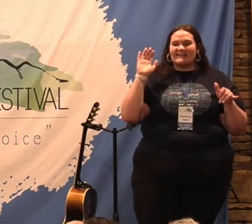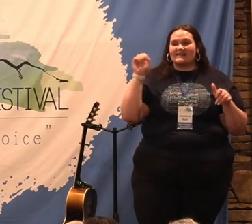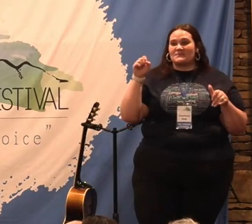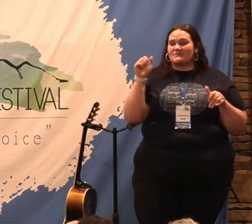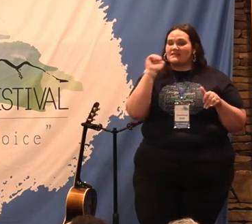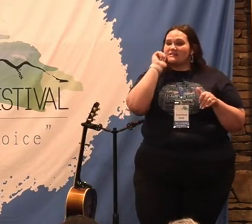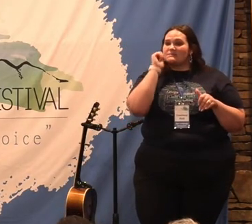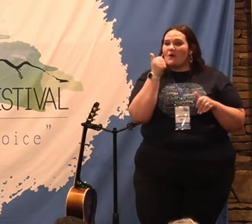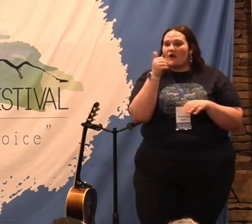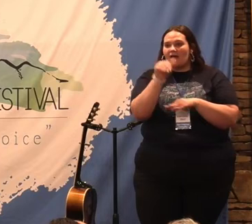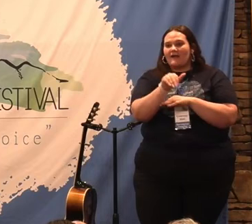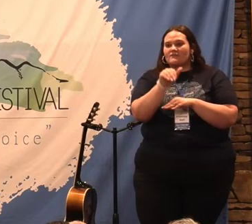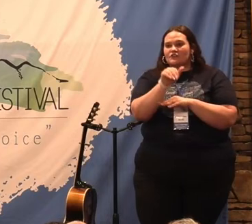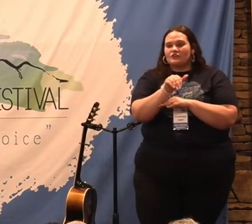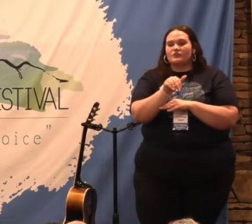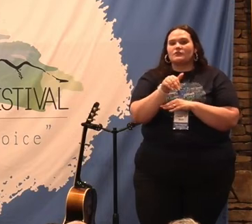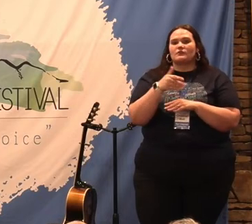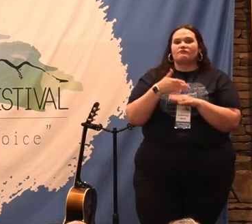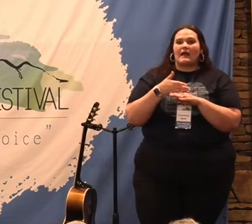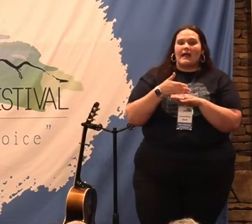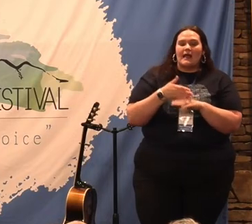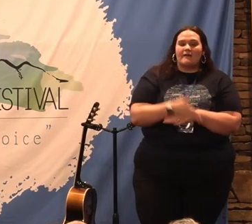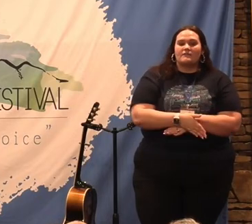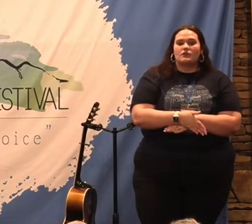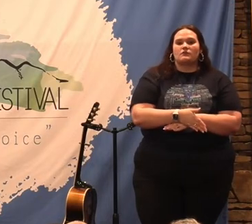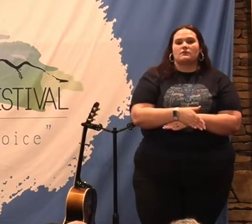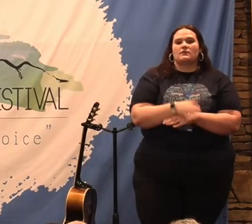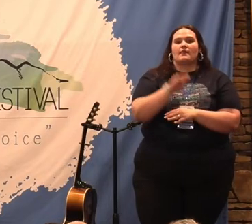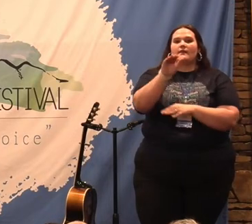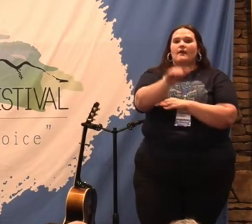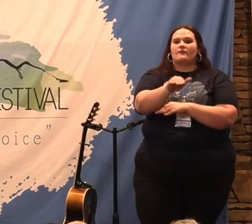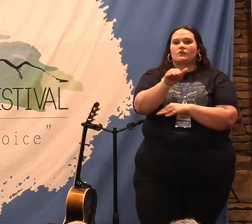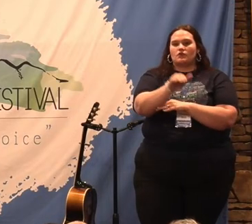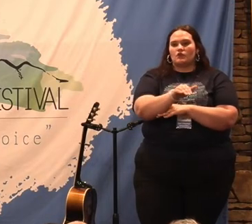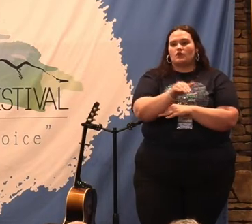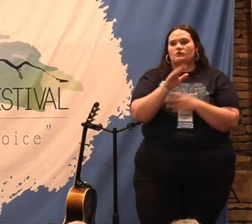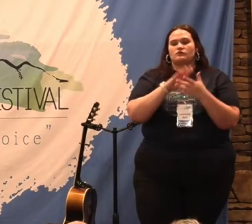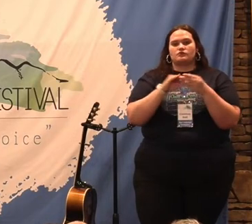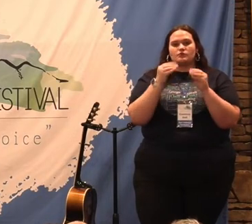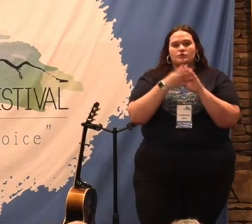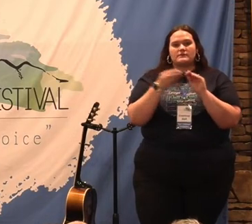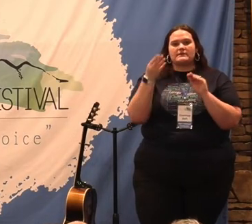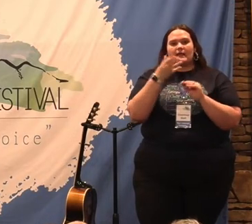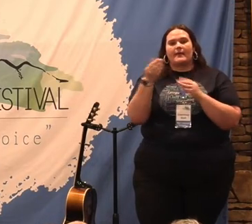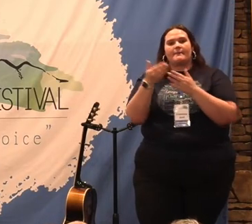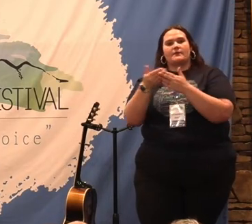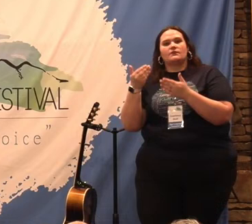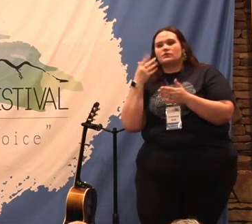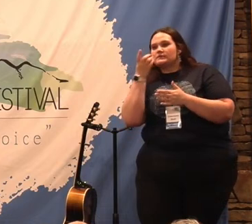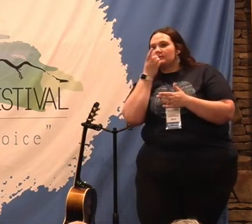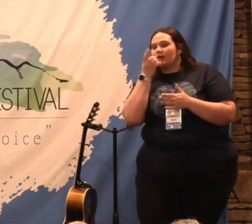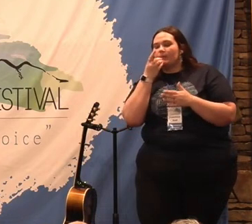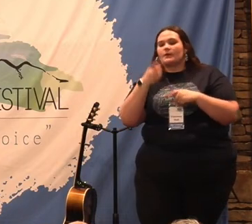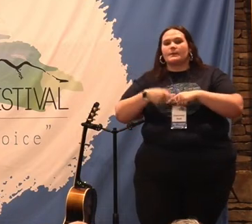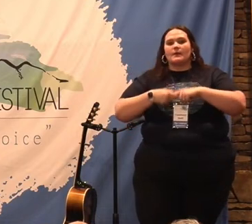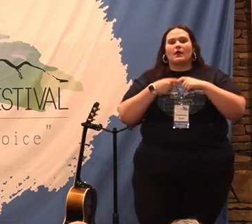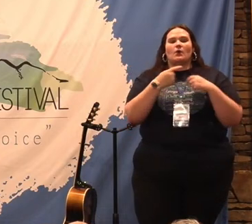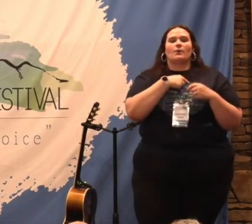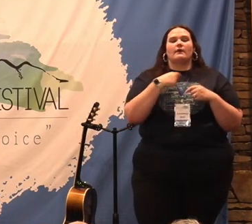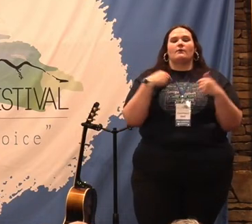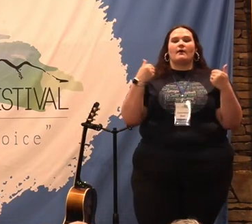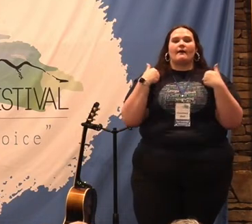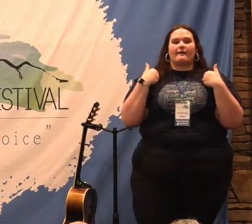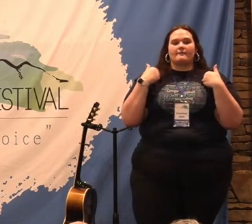Well, tomorrow afternoon, right after the afternoon sessions and before the supper break, we will have a